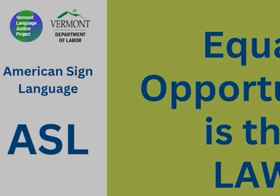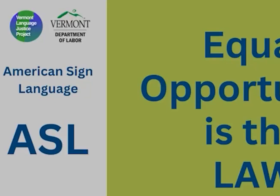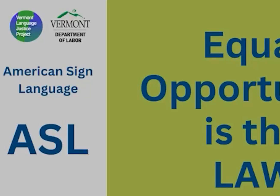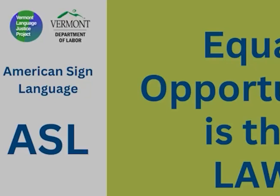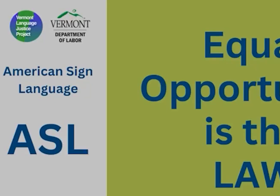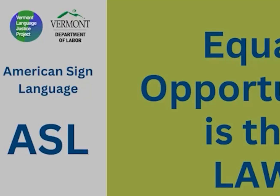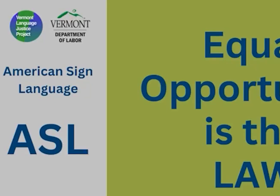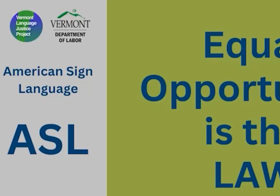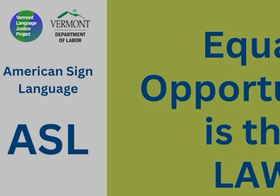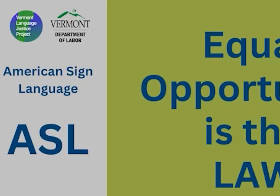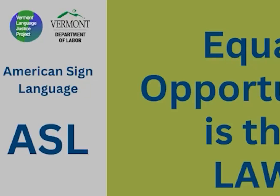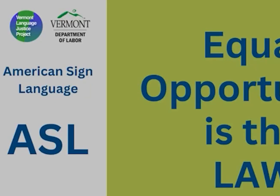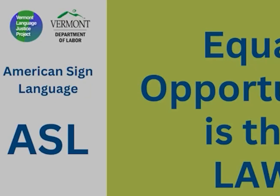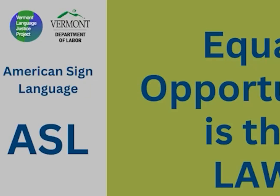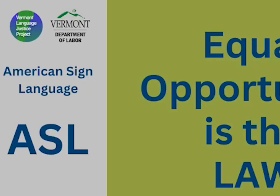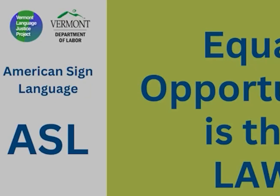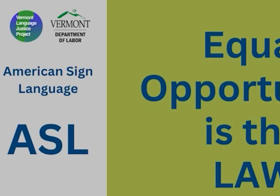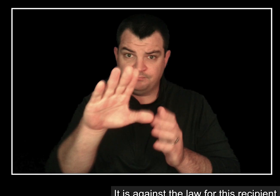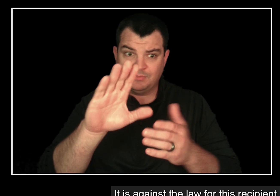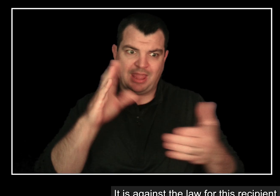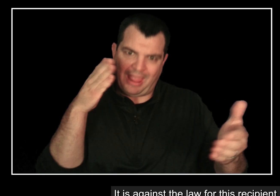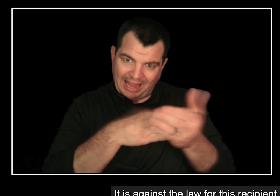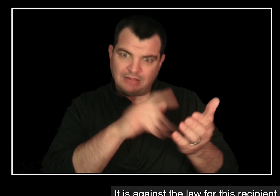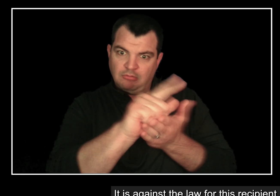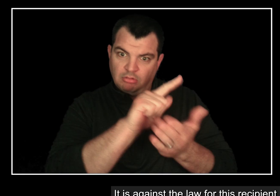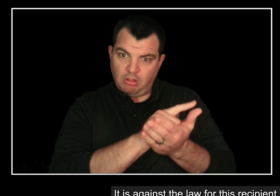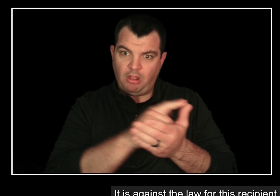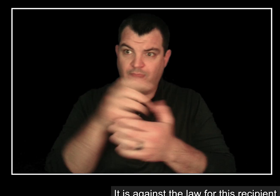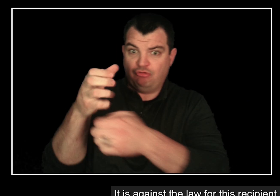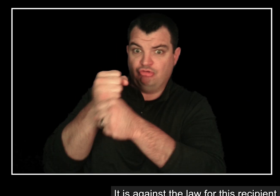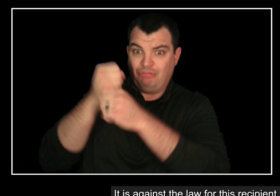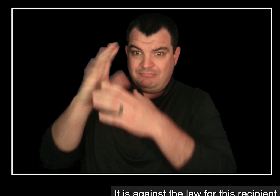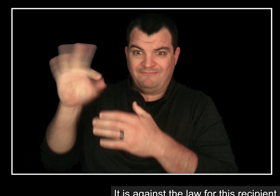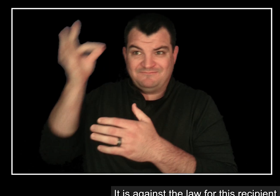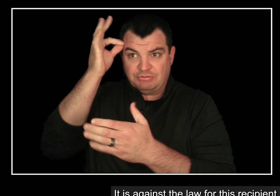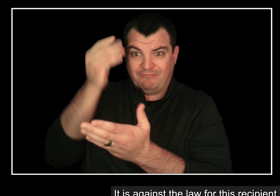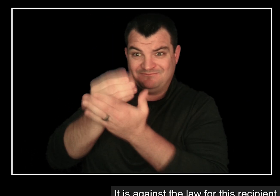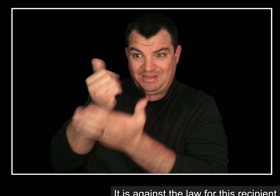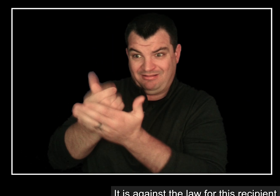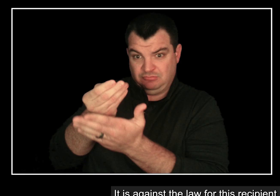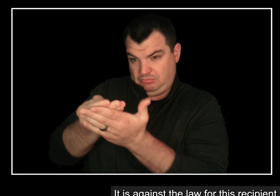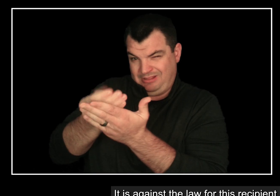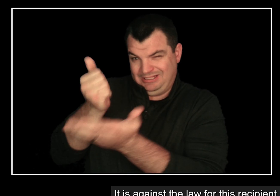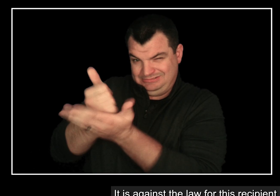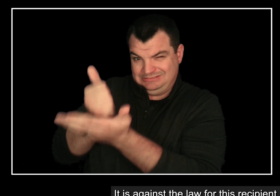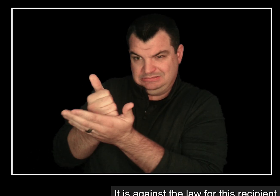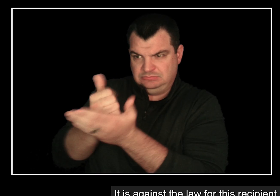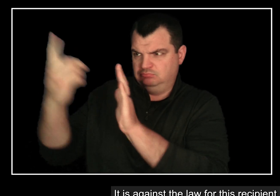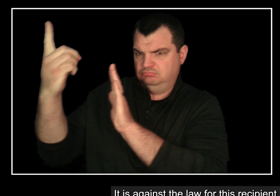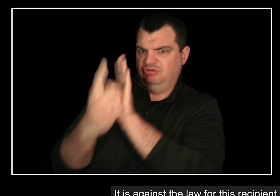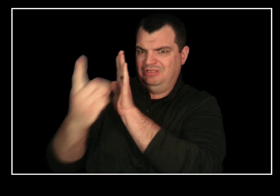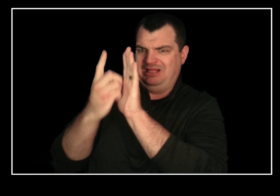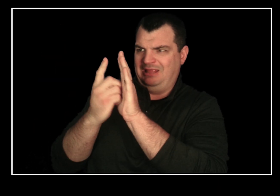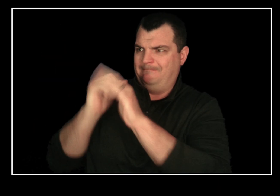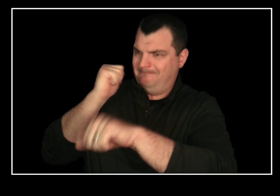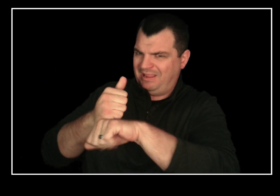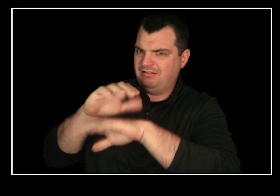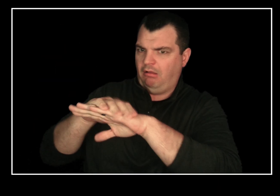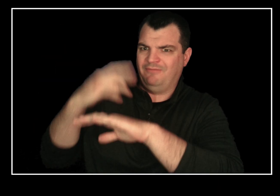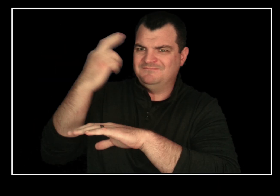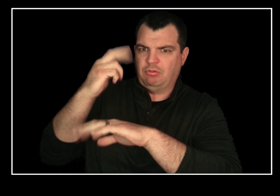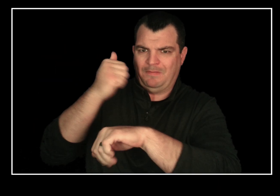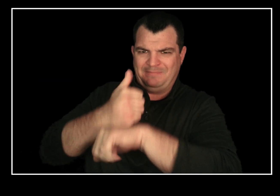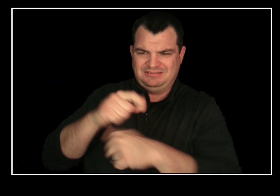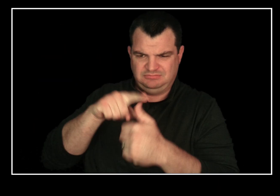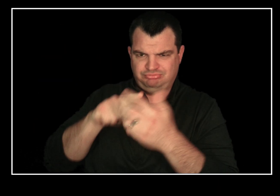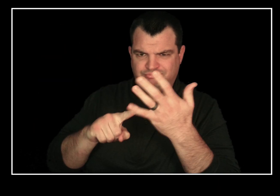Equal opportunity is the law. It is against the law for this recipient of federal financial assistance to